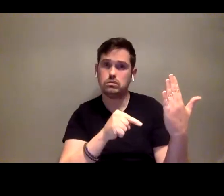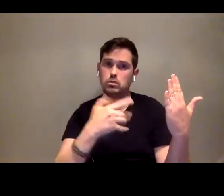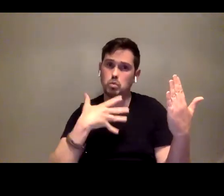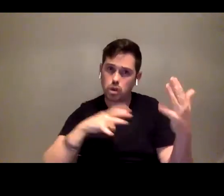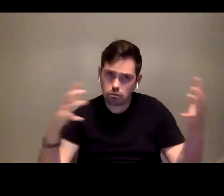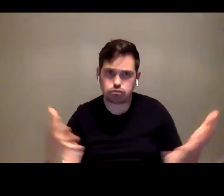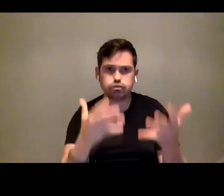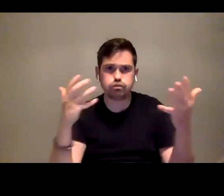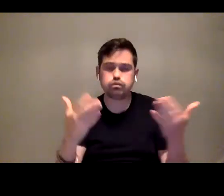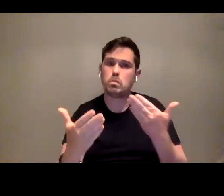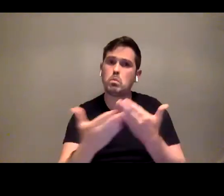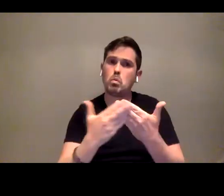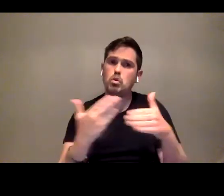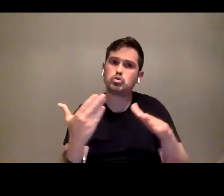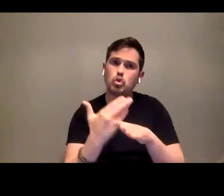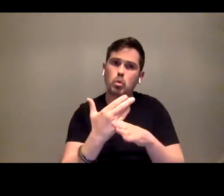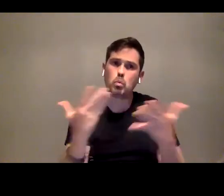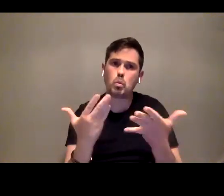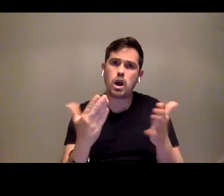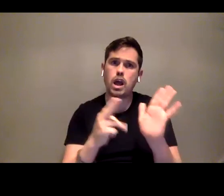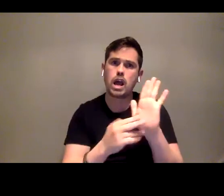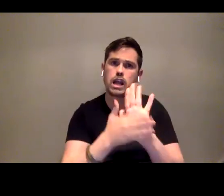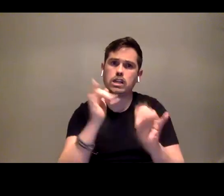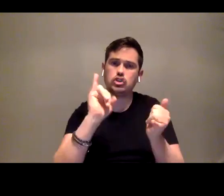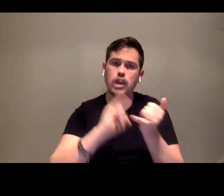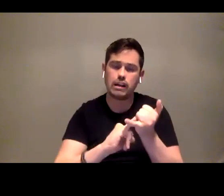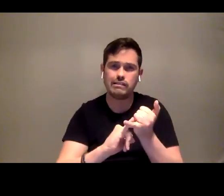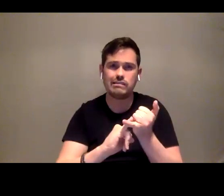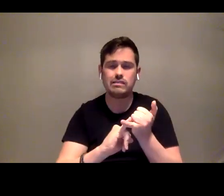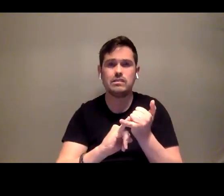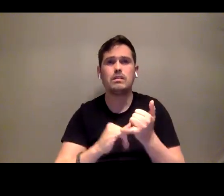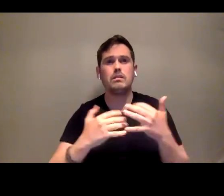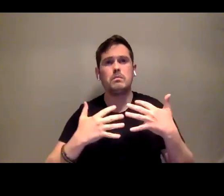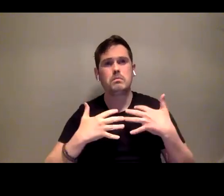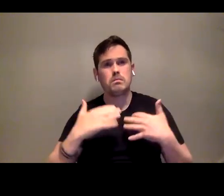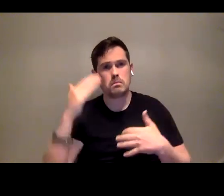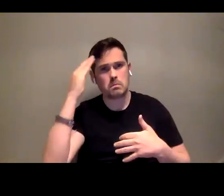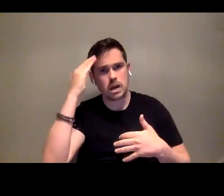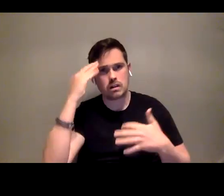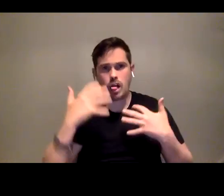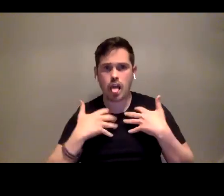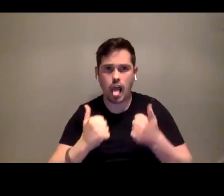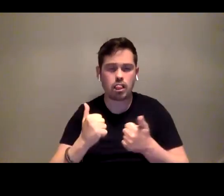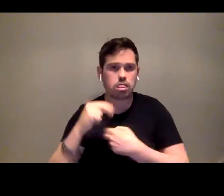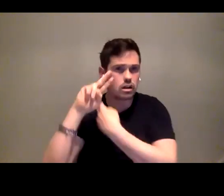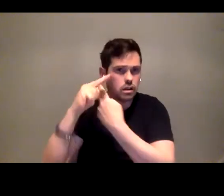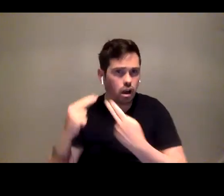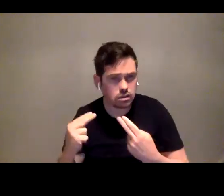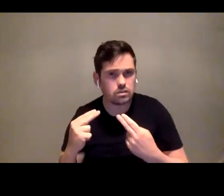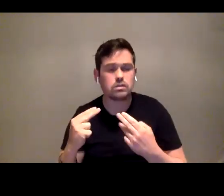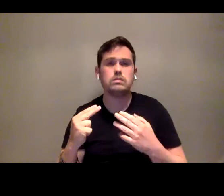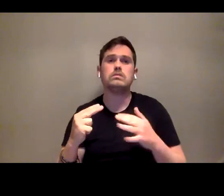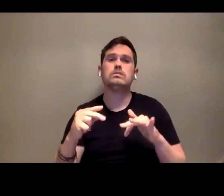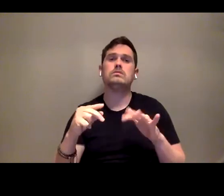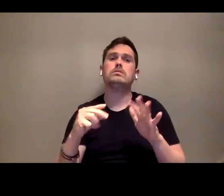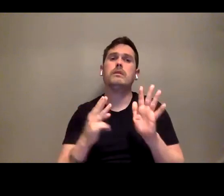particular jobs such as mental health nursing, home visiting, and midwives, jobs such as roles as such